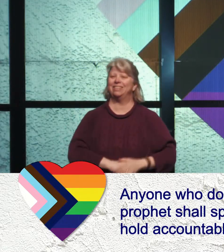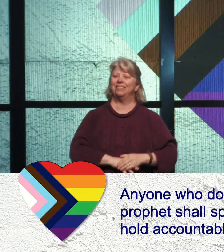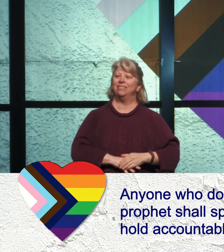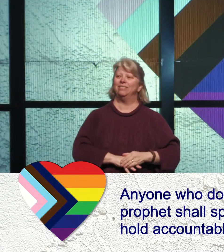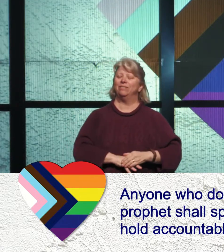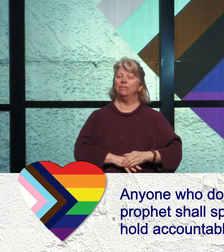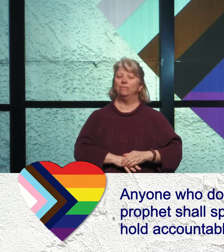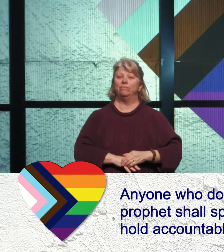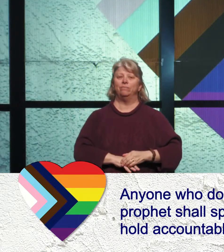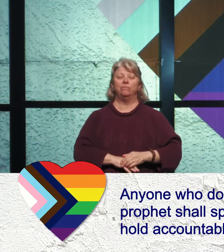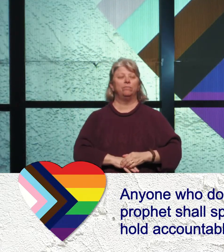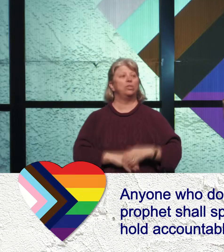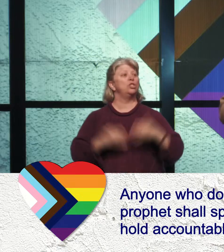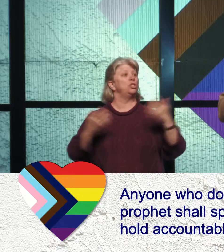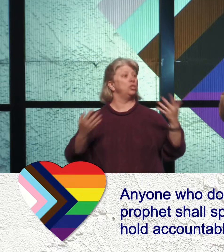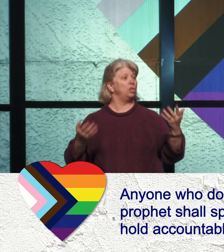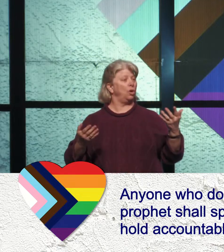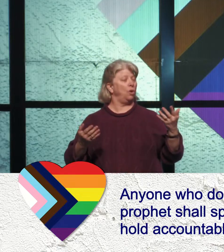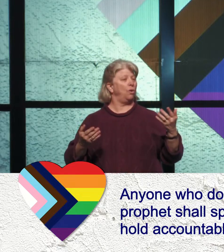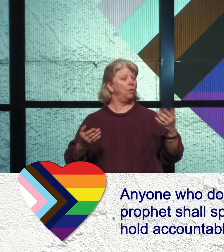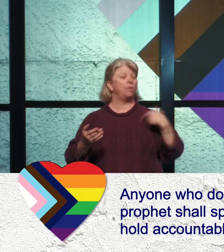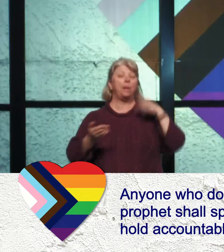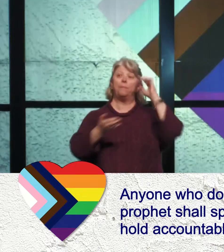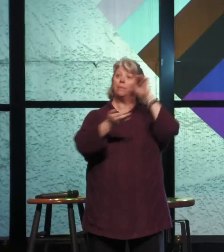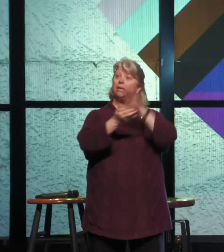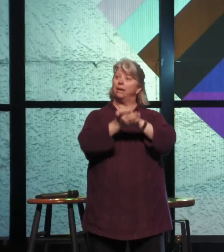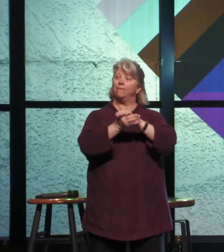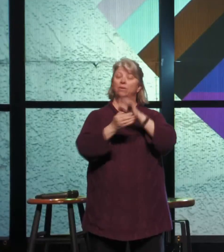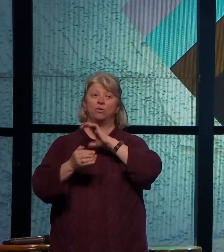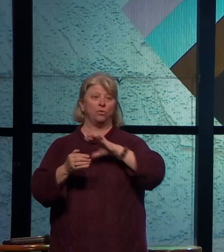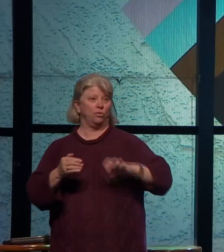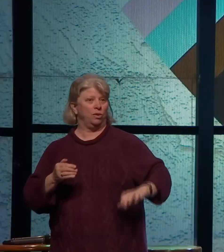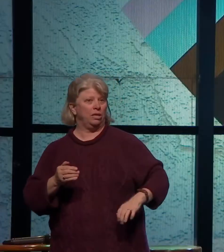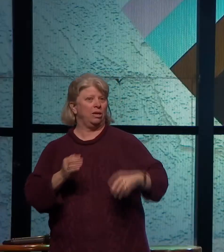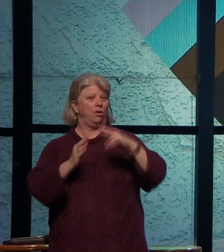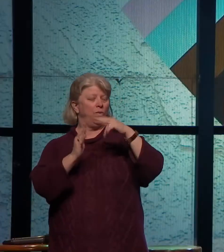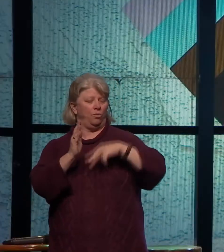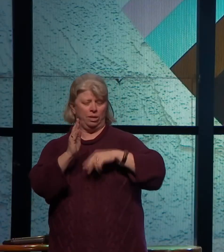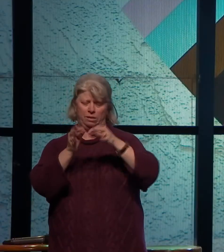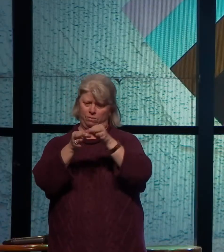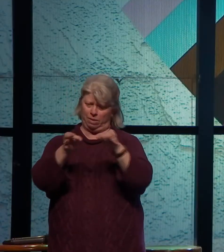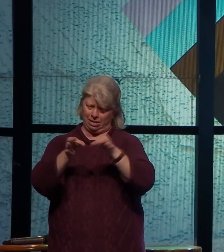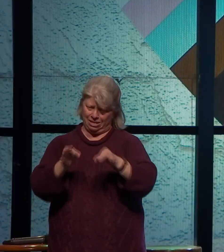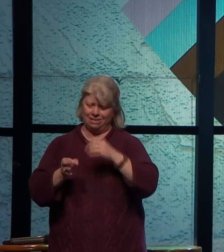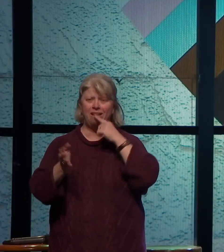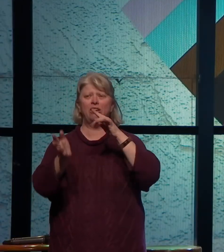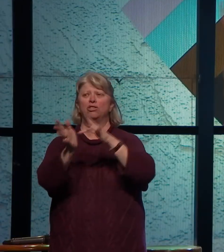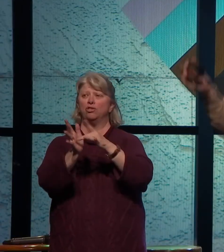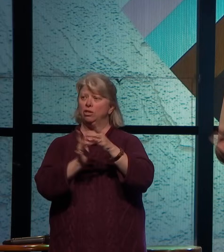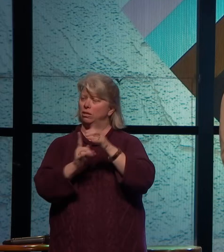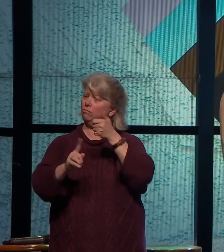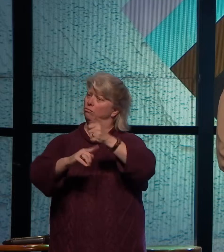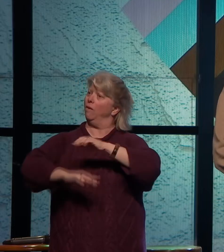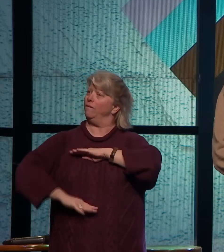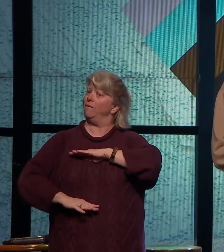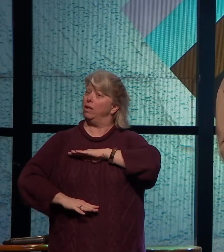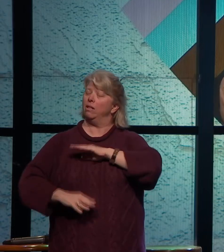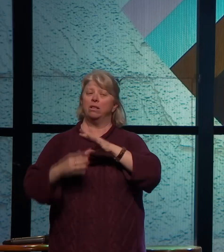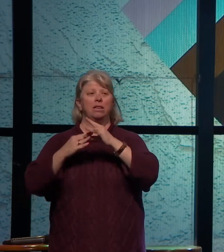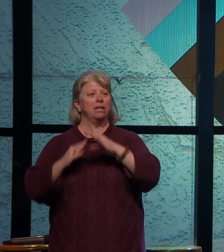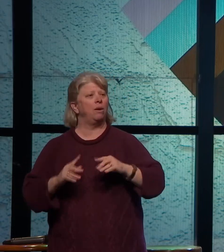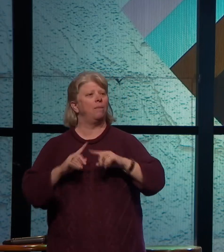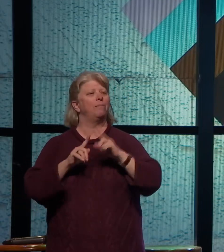generation. And so there's this belief. So now Christianity reads this passage and says, well, Jesus is the fulfillment of it.